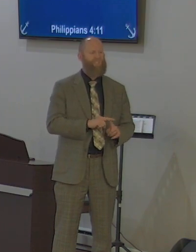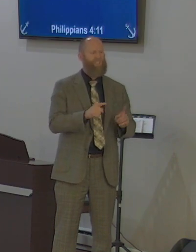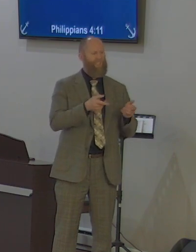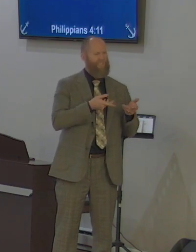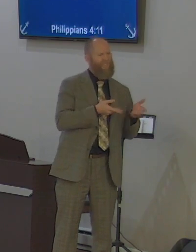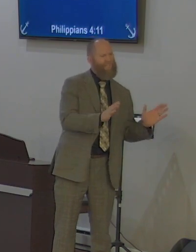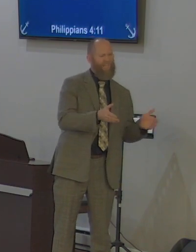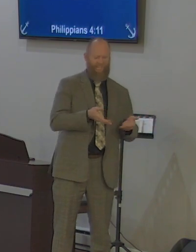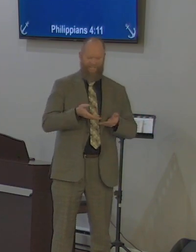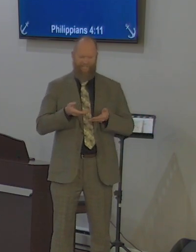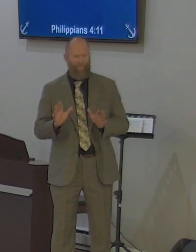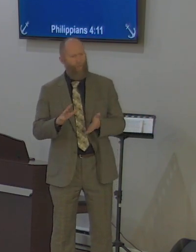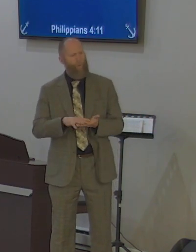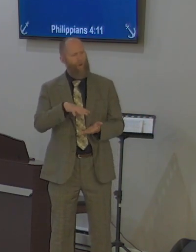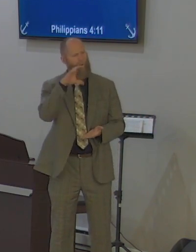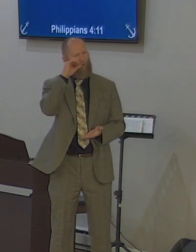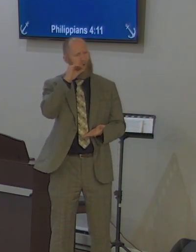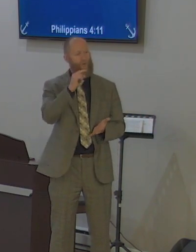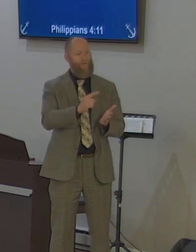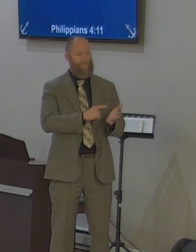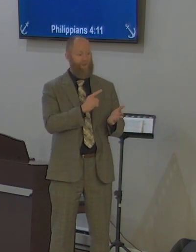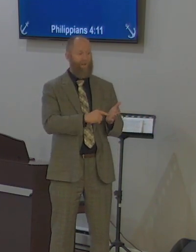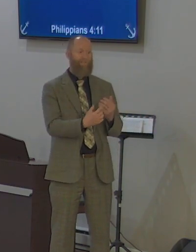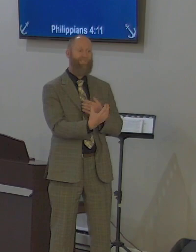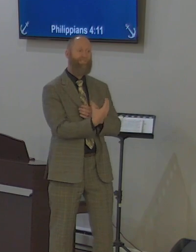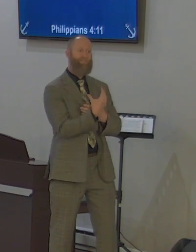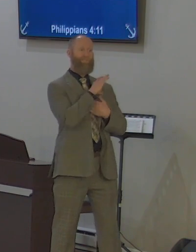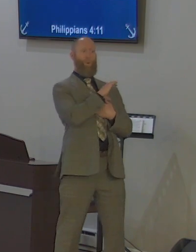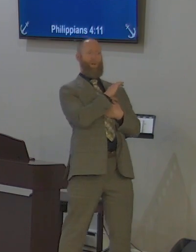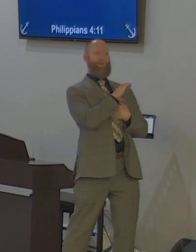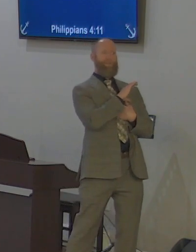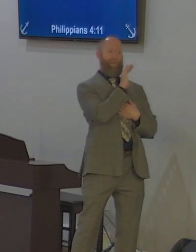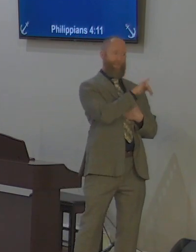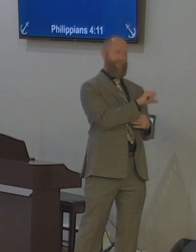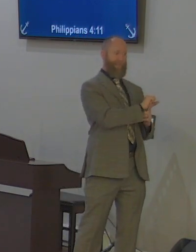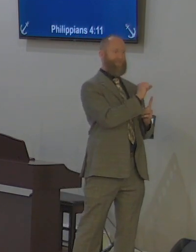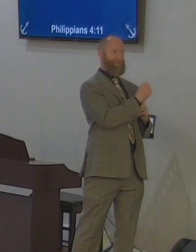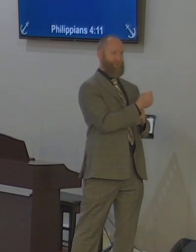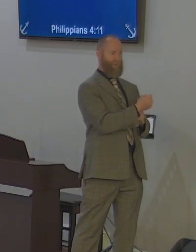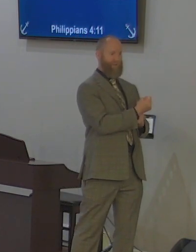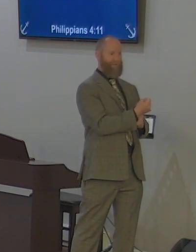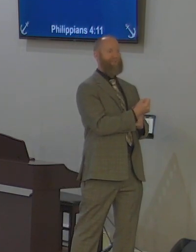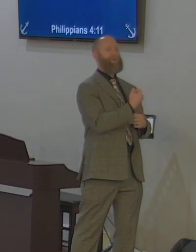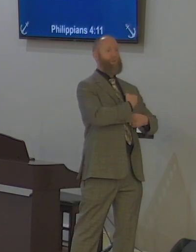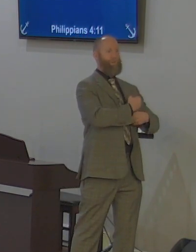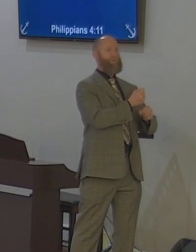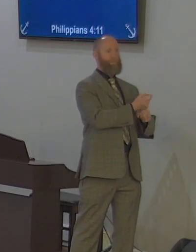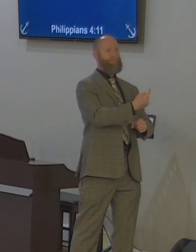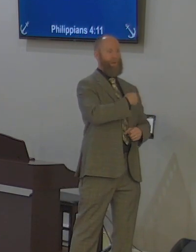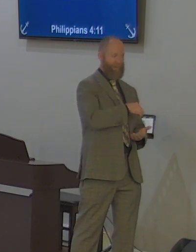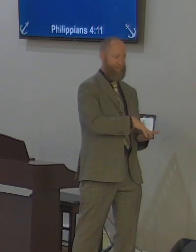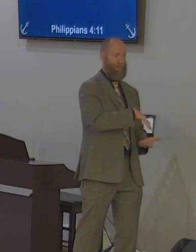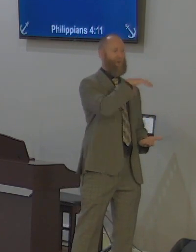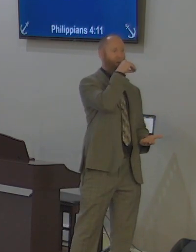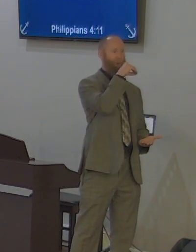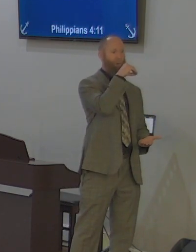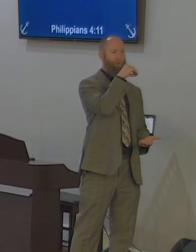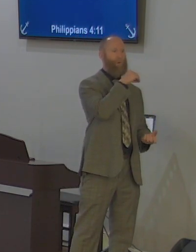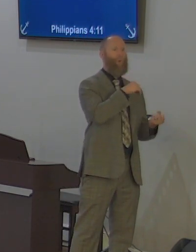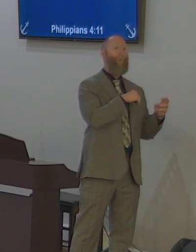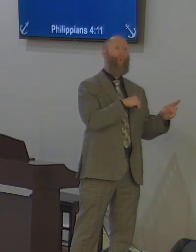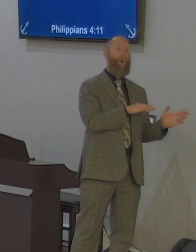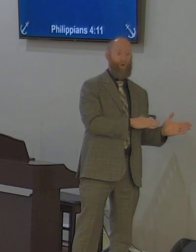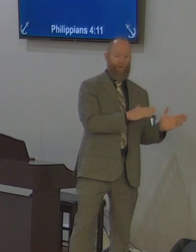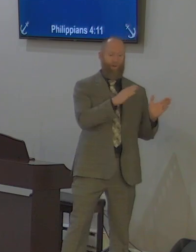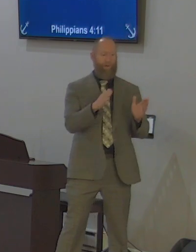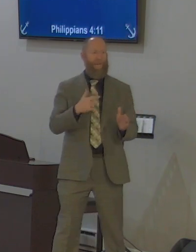the events come upon us and force us to learn them, or we can learn them because they're given to us as truth in the Word of God.